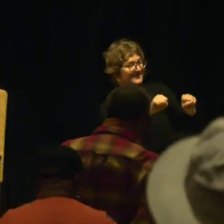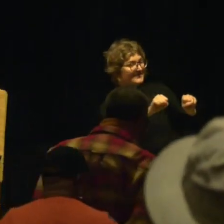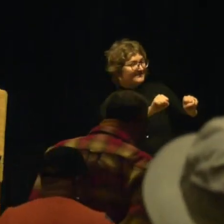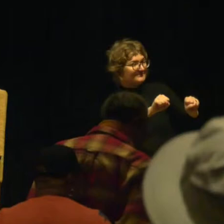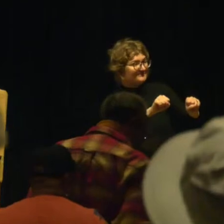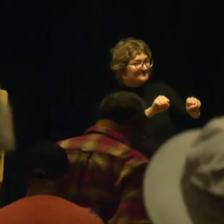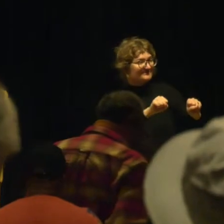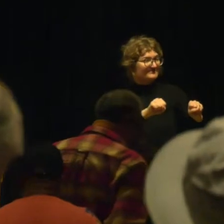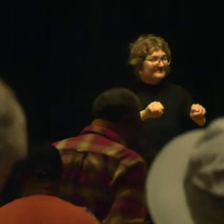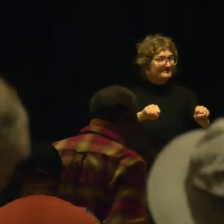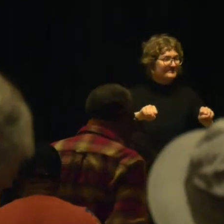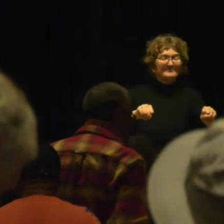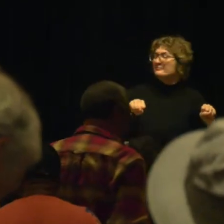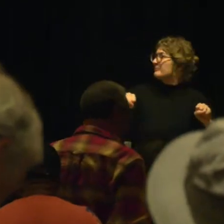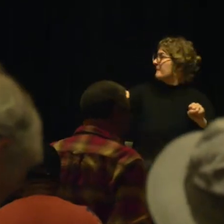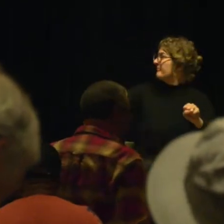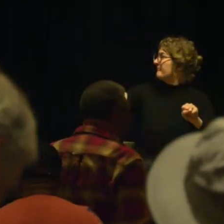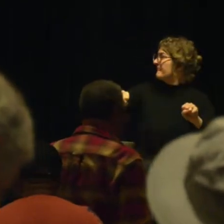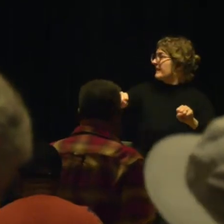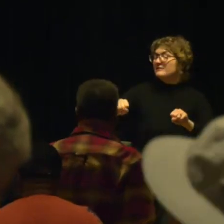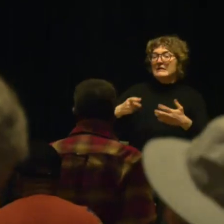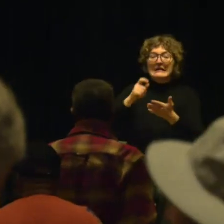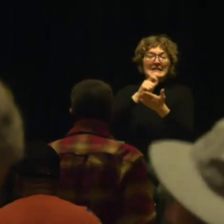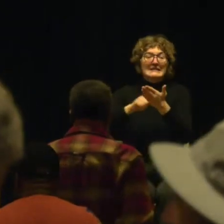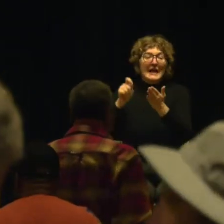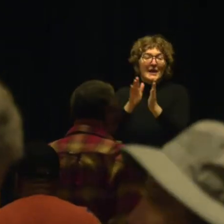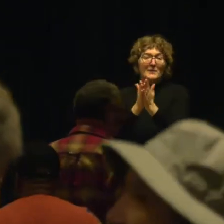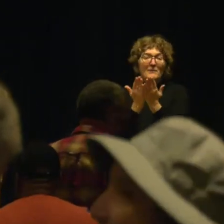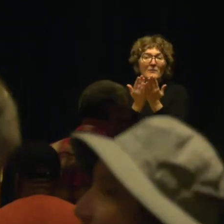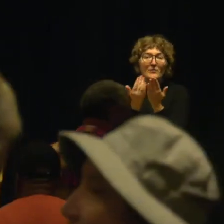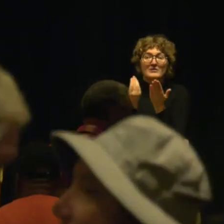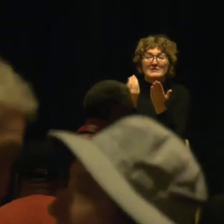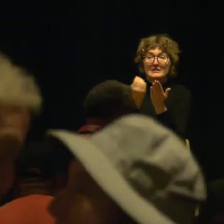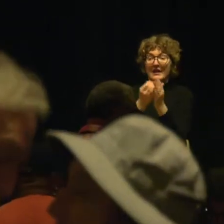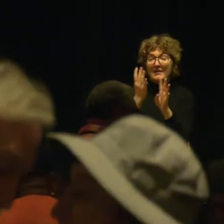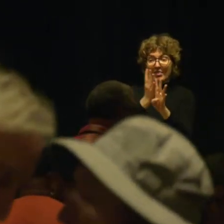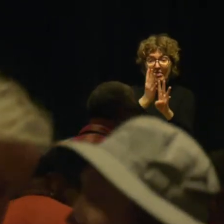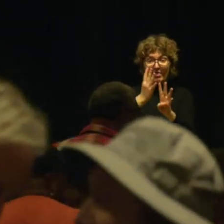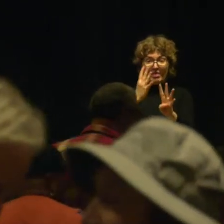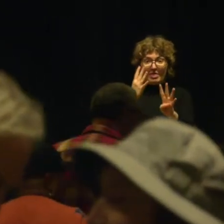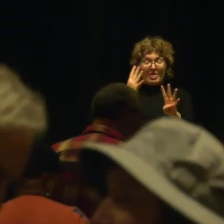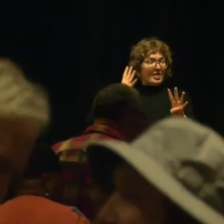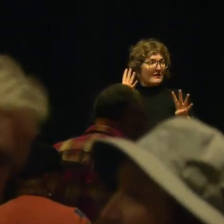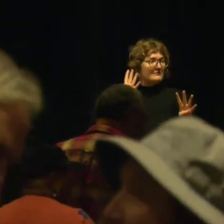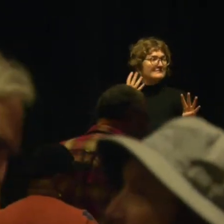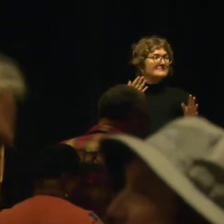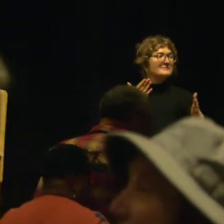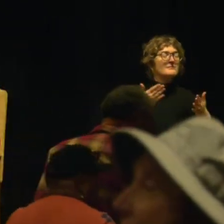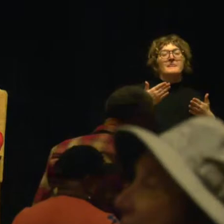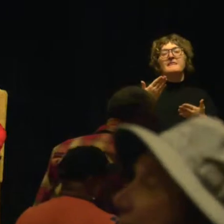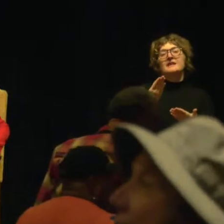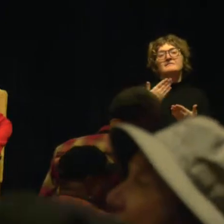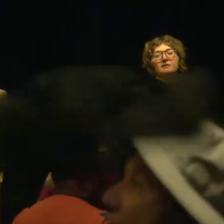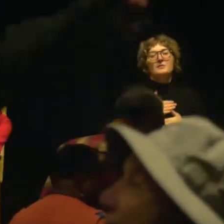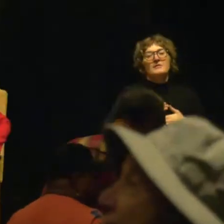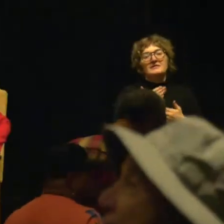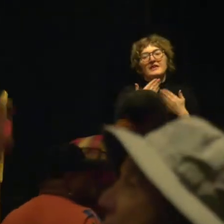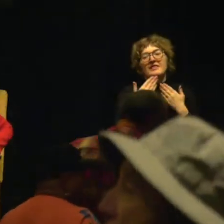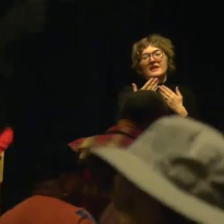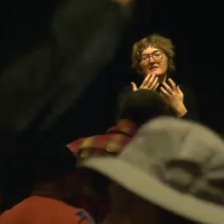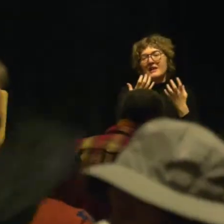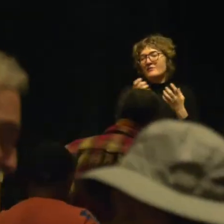I feel like it. Dr. Malone will be signing books, so please make sure you get in the line. Can everyone please help me thank tonight's moderator, Sherilyn